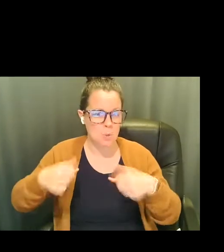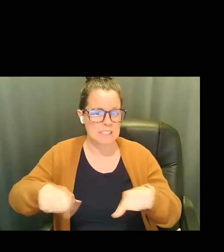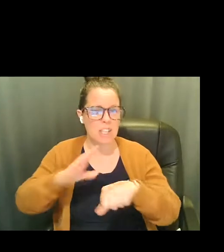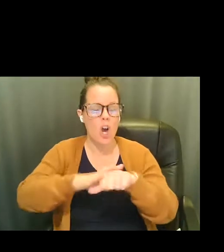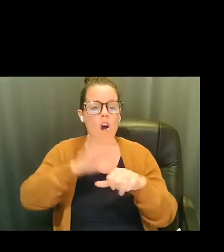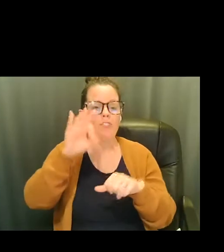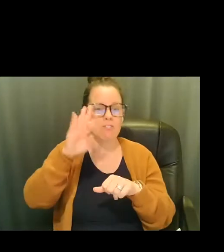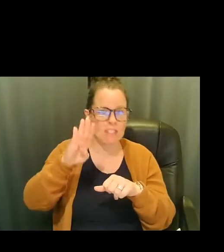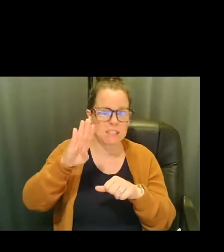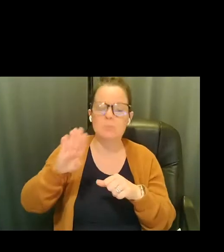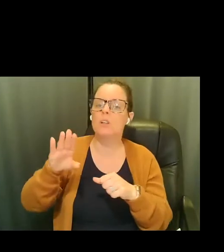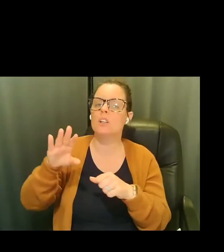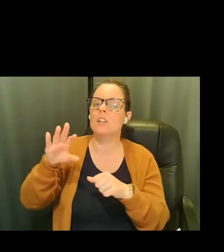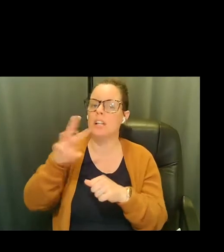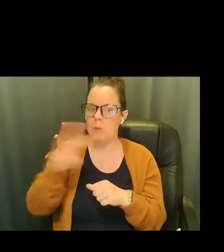our website,